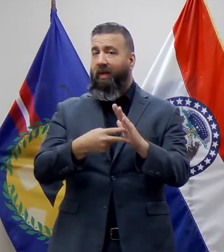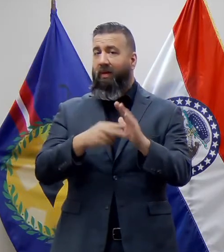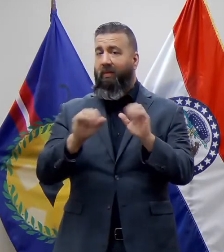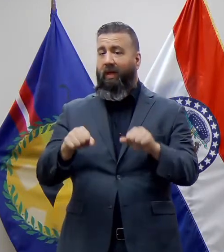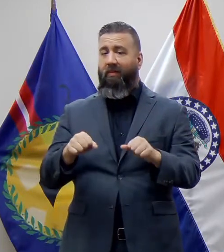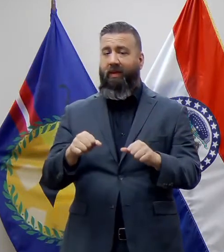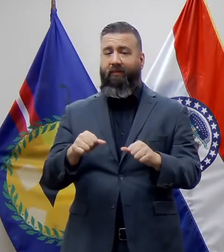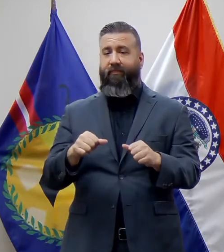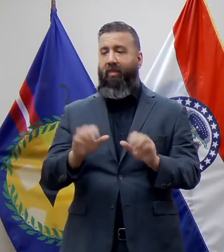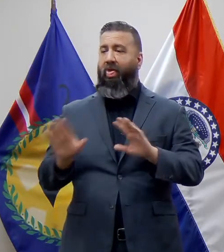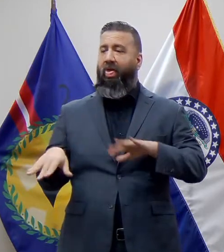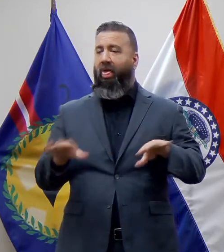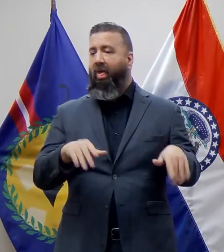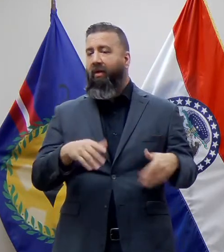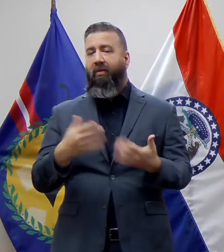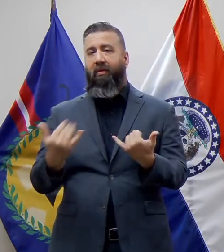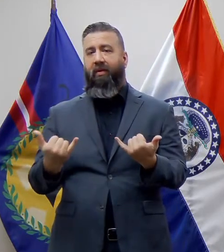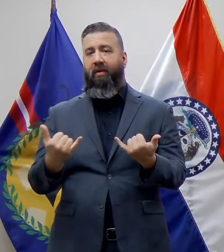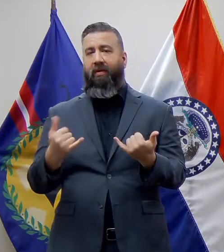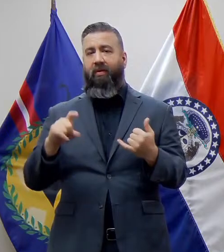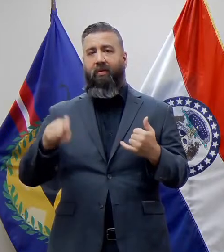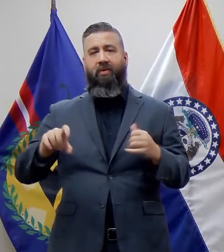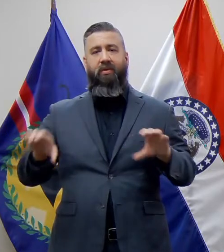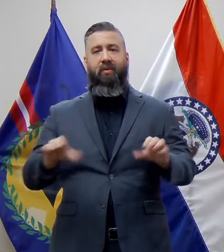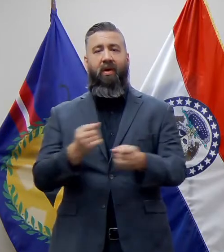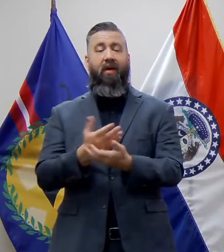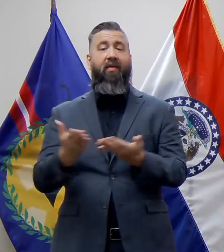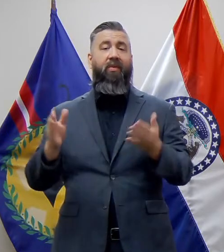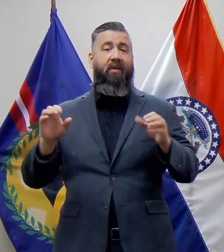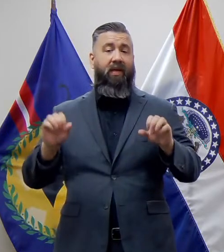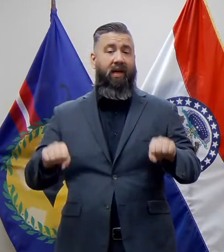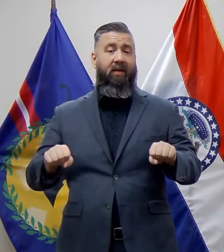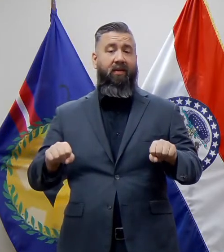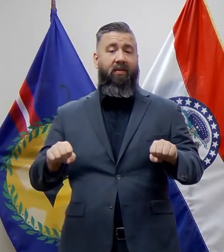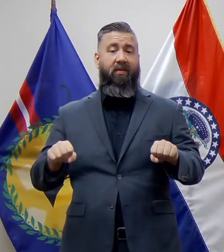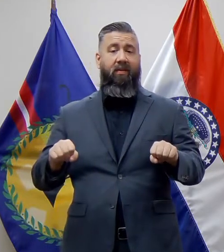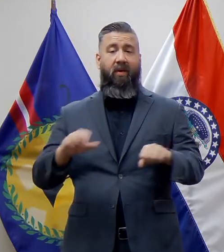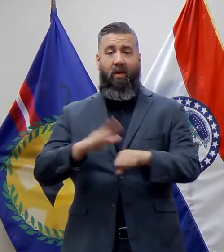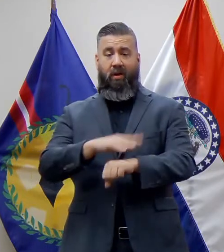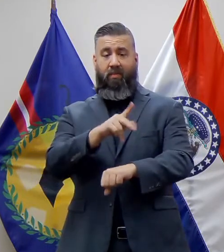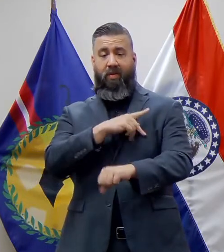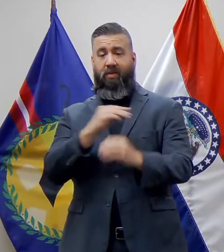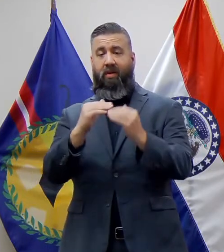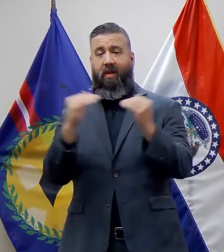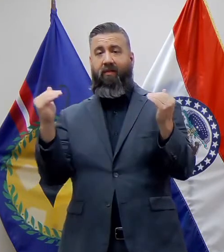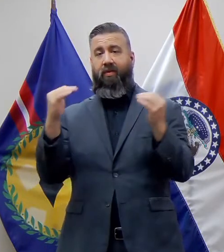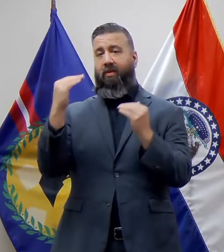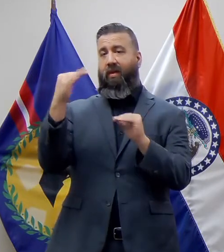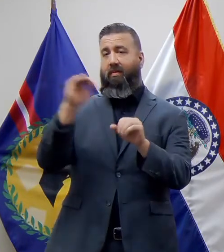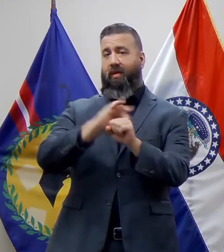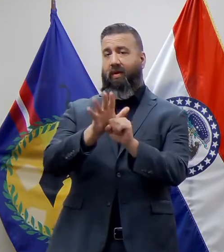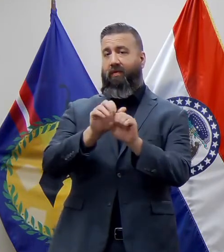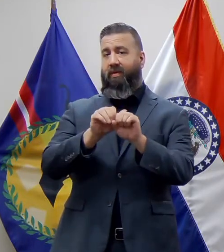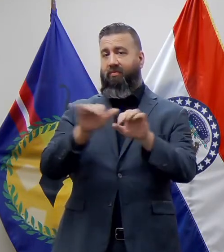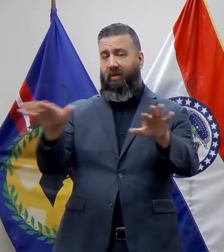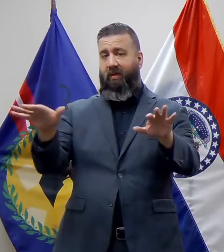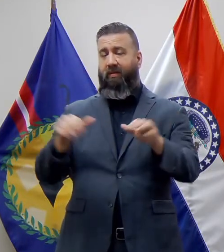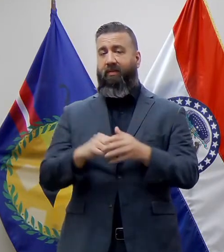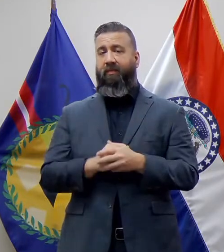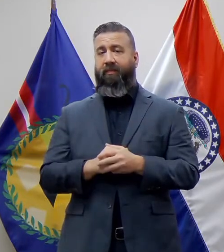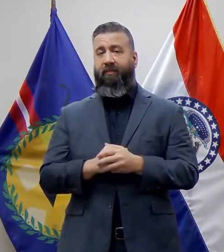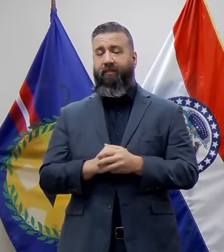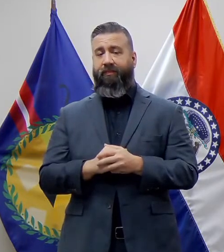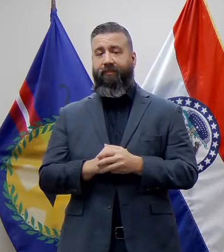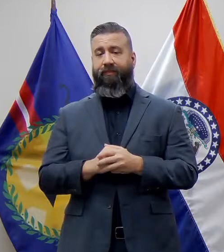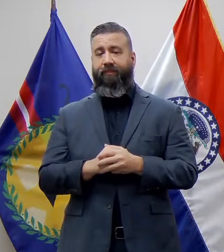reckless today. We should be doing everything we can on a personal level to limit the spread of COVID in our community.